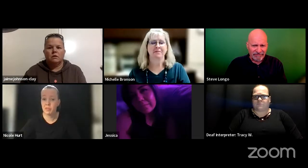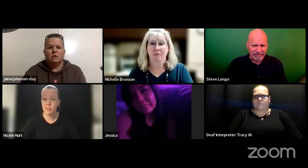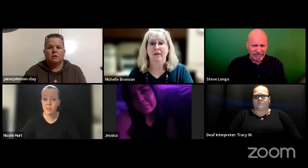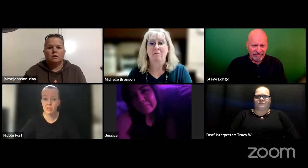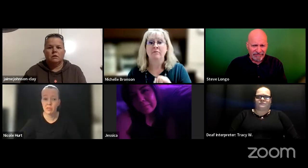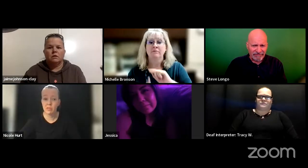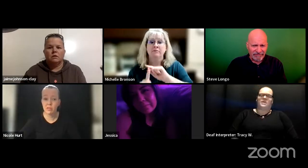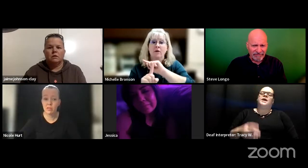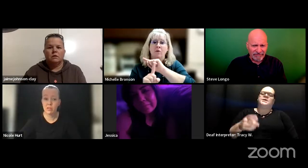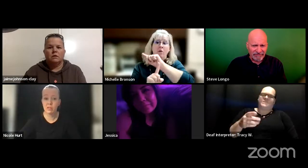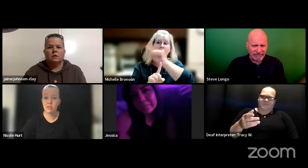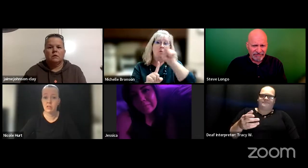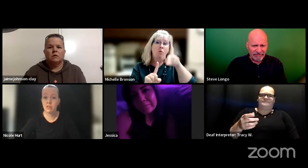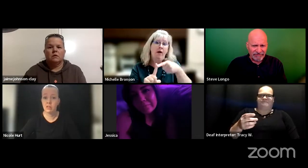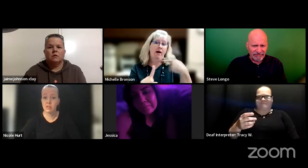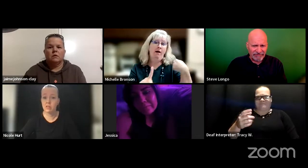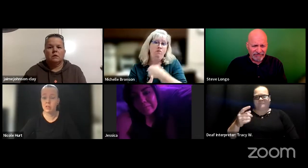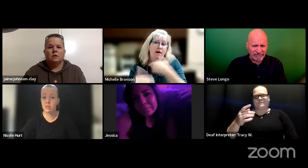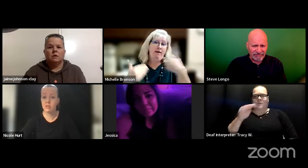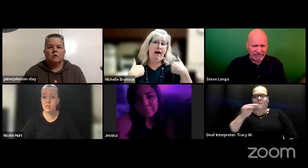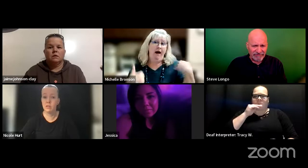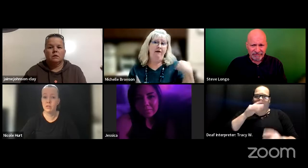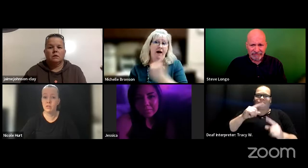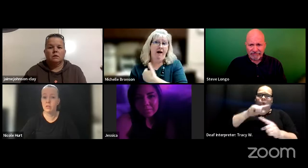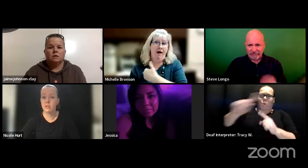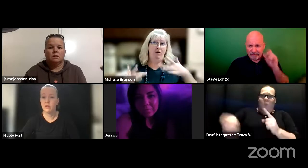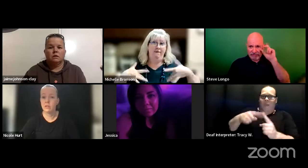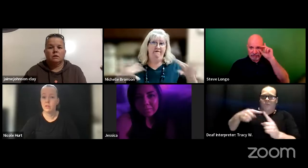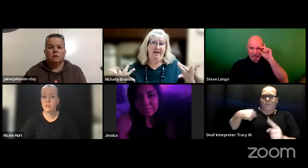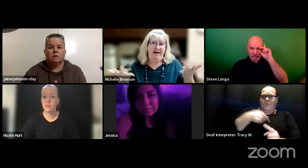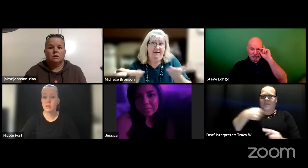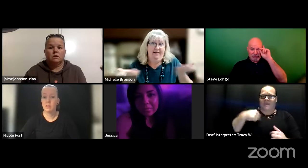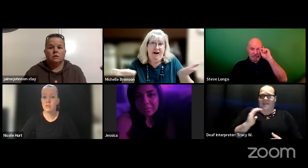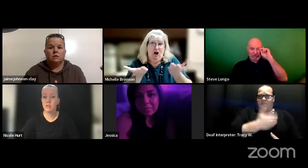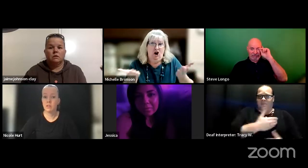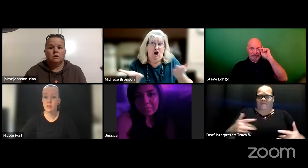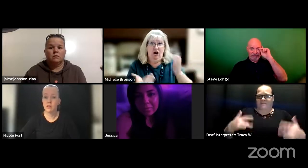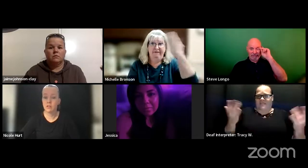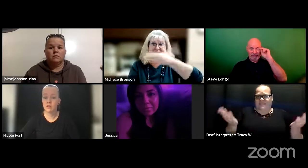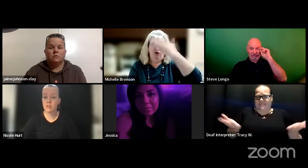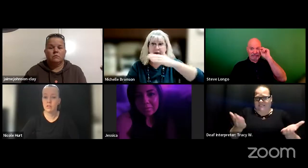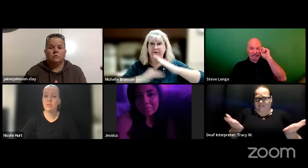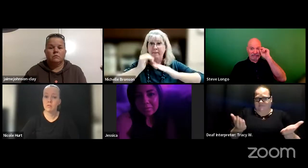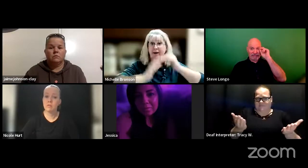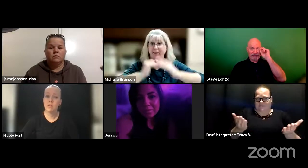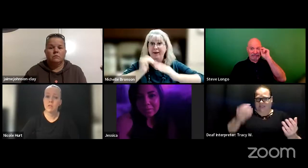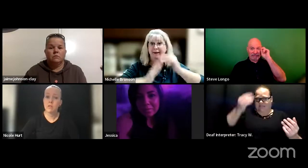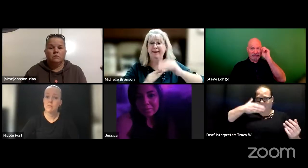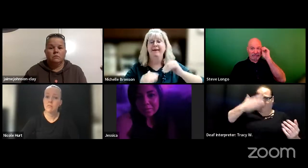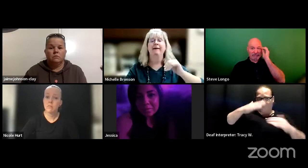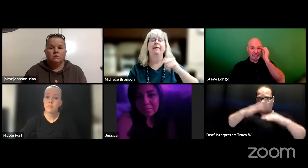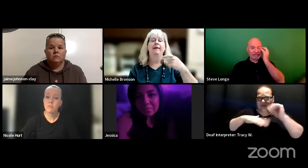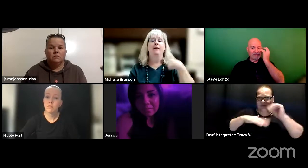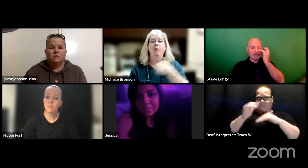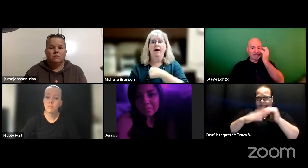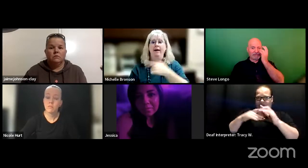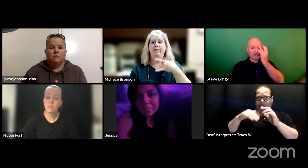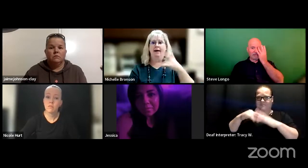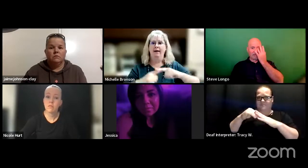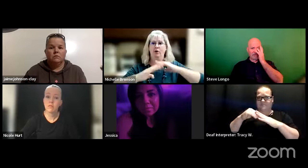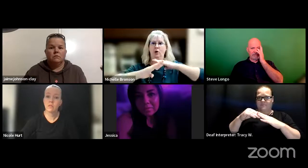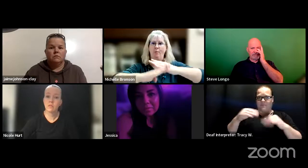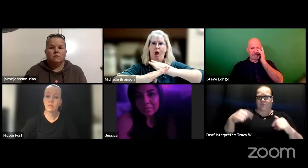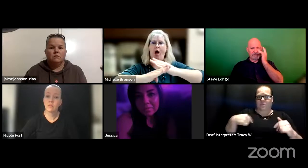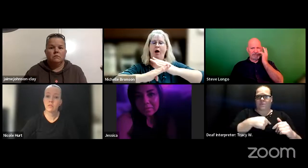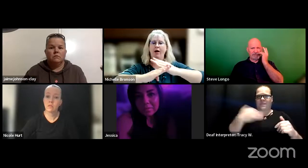cars park for the people that are coming? This is Michelle. Yes. We had an event